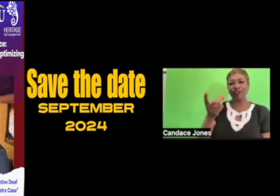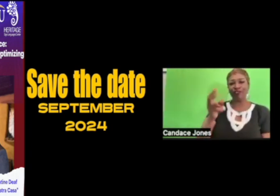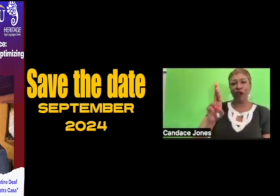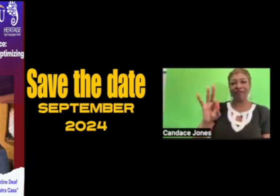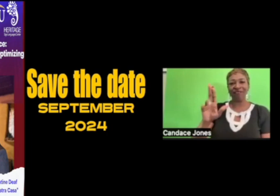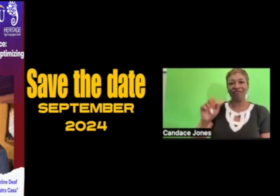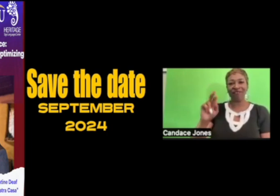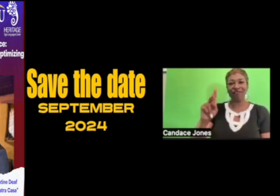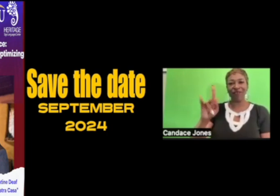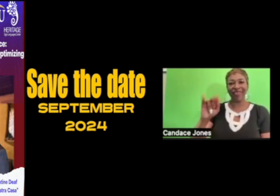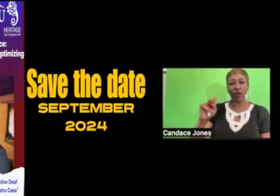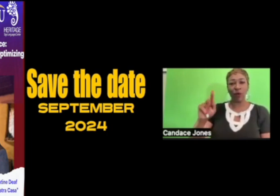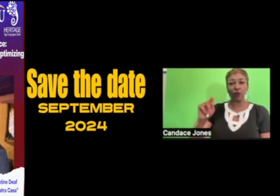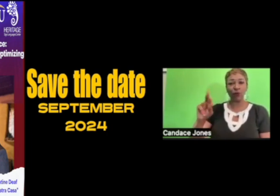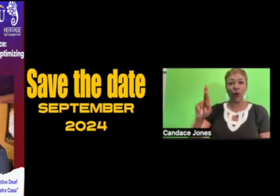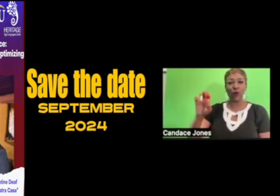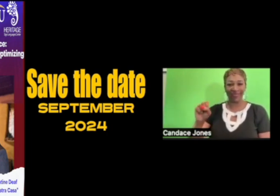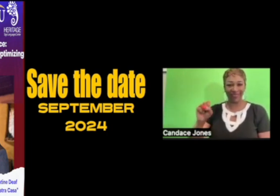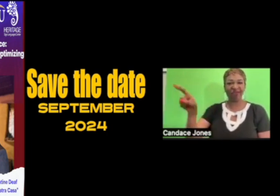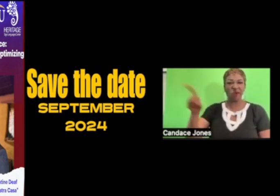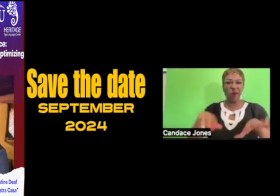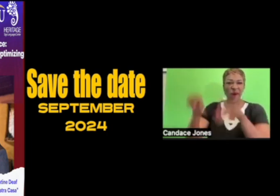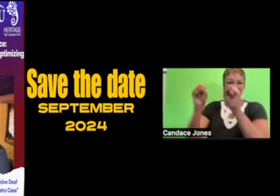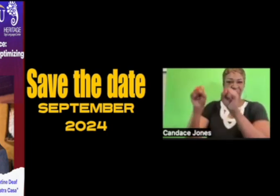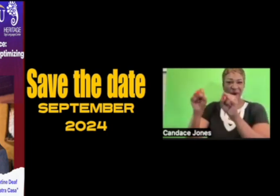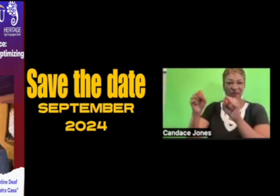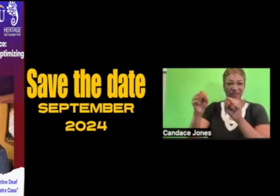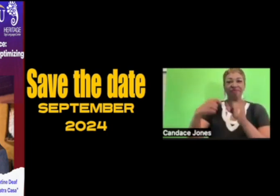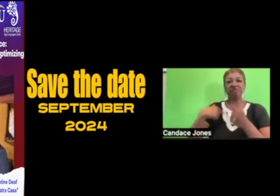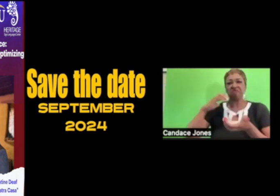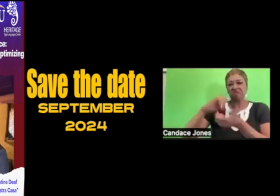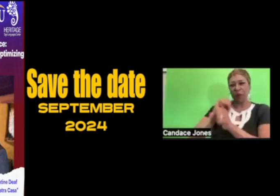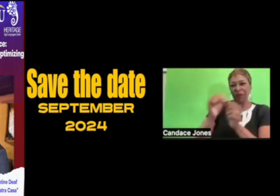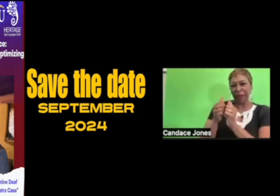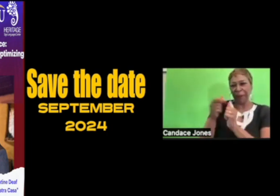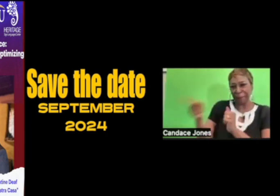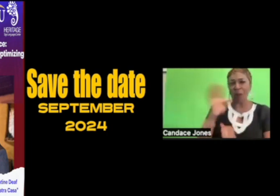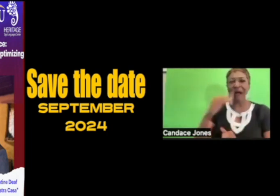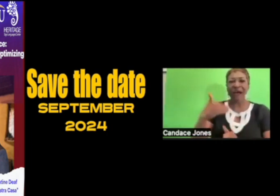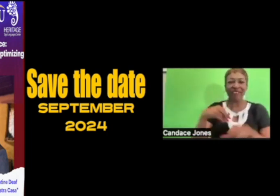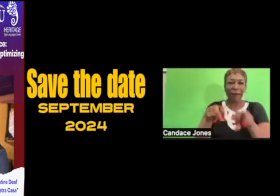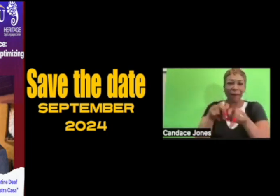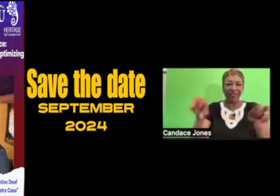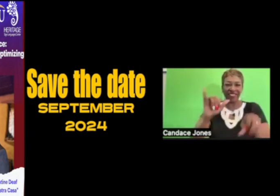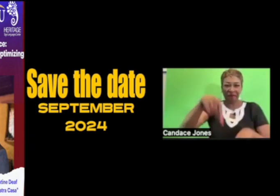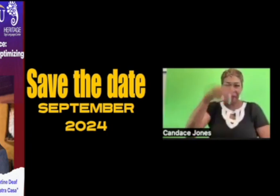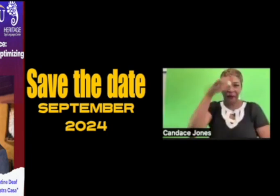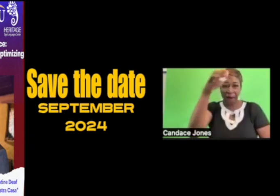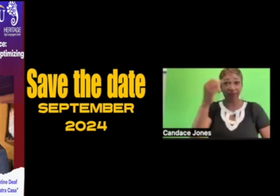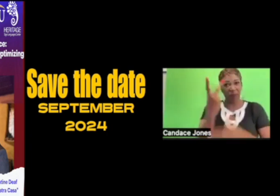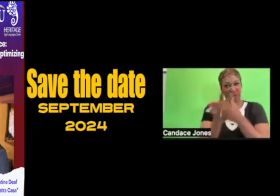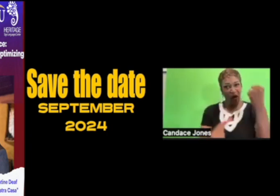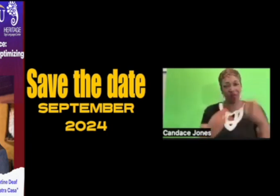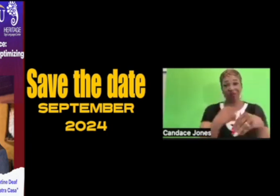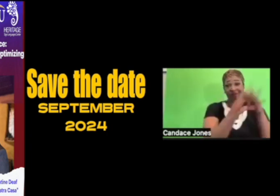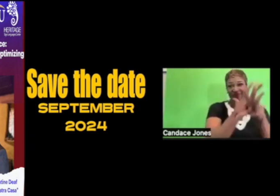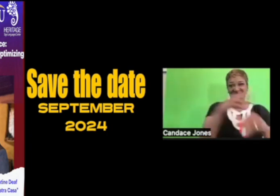So we will invite Dr. Torres to come in to host that webinar and partnering him, and there will